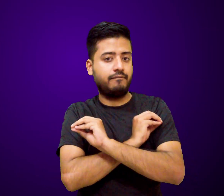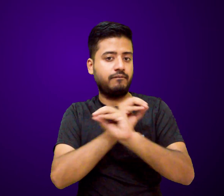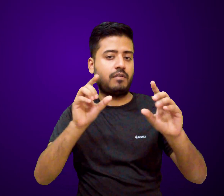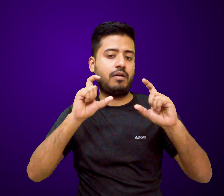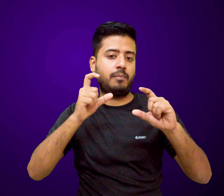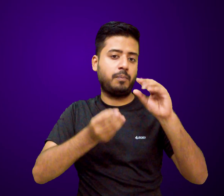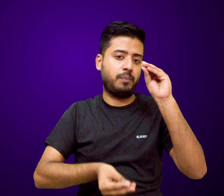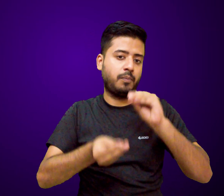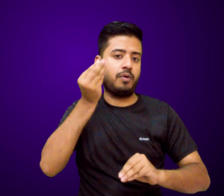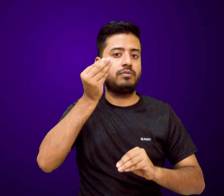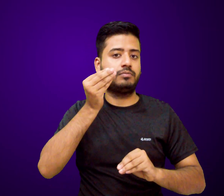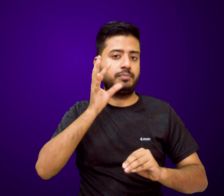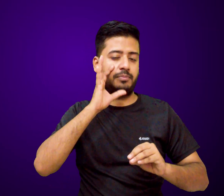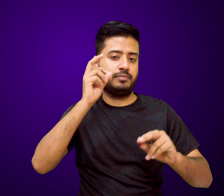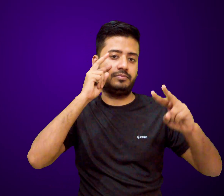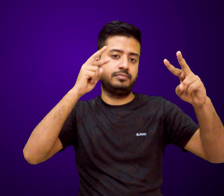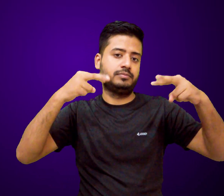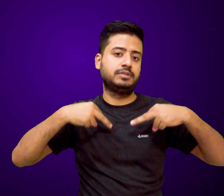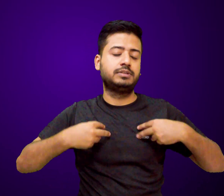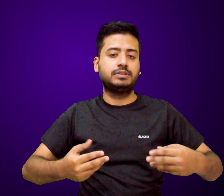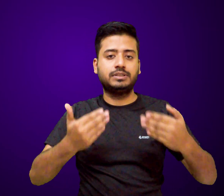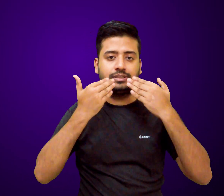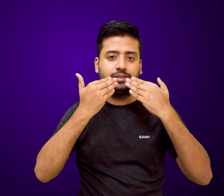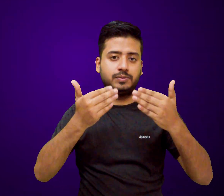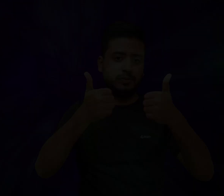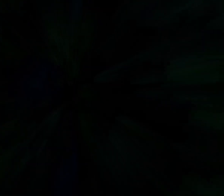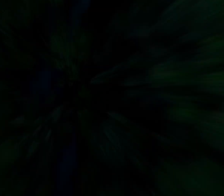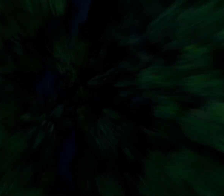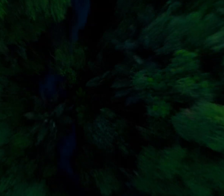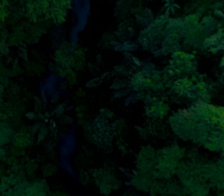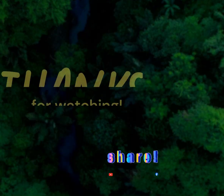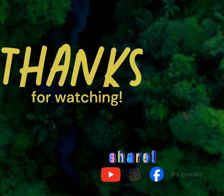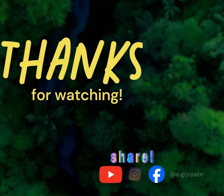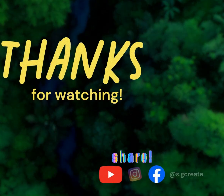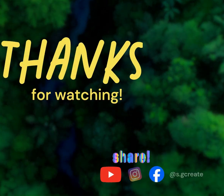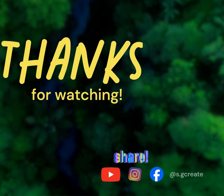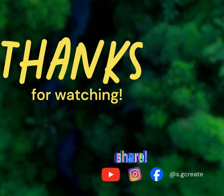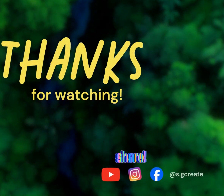can be toxic to humans when eaten in excess. Health problems.